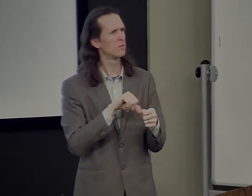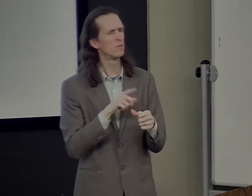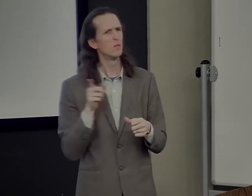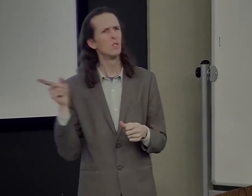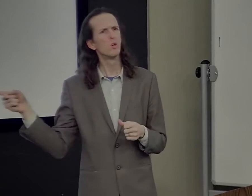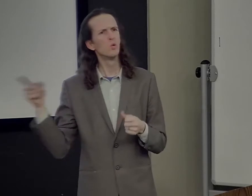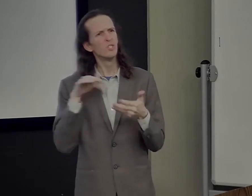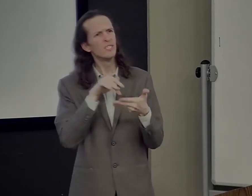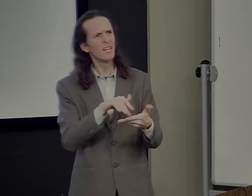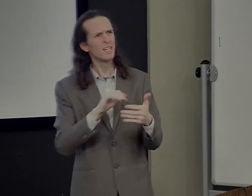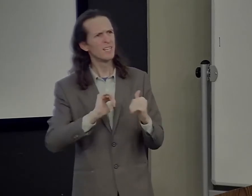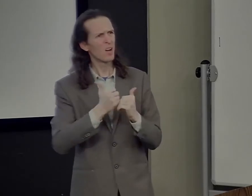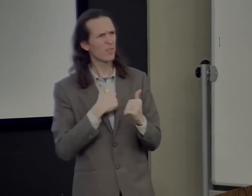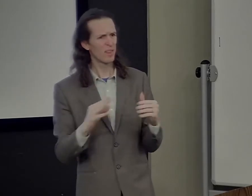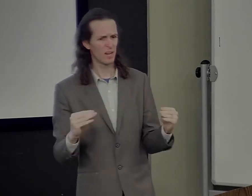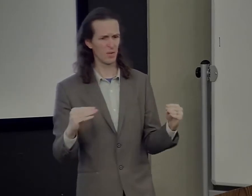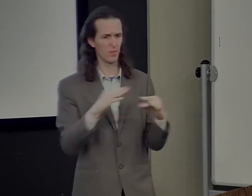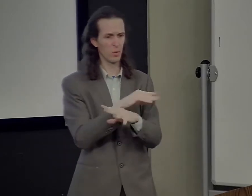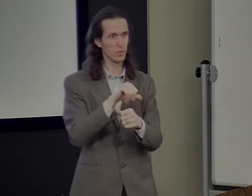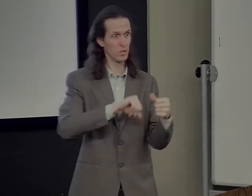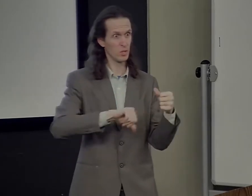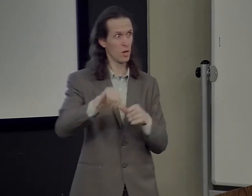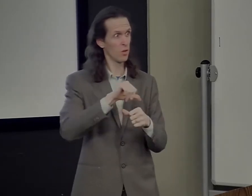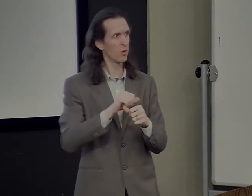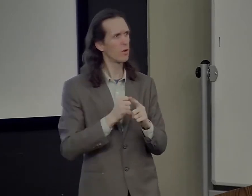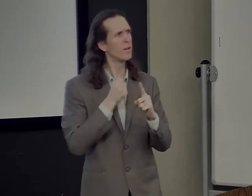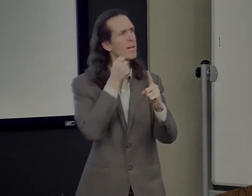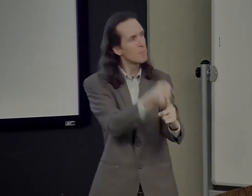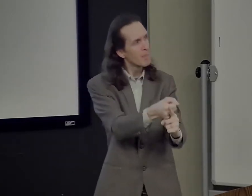and how that relationship